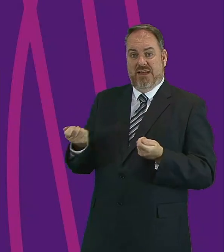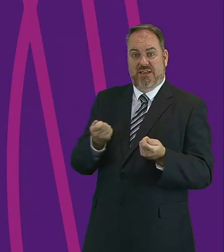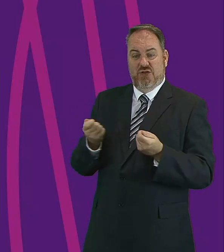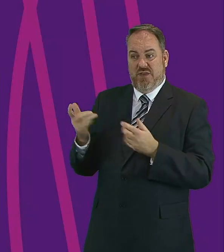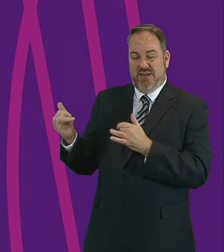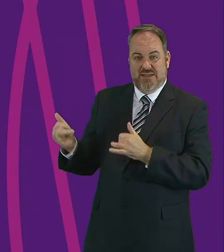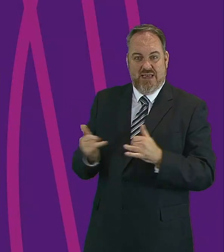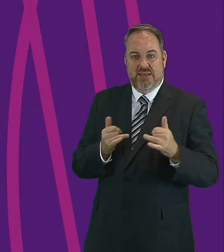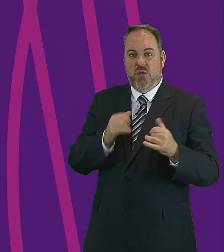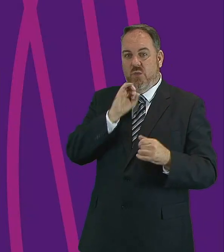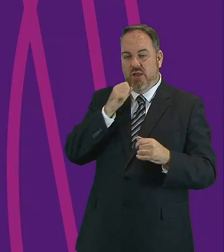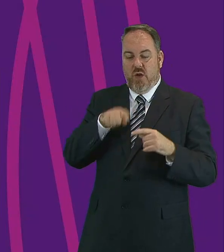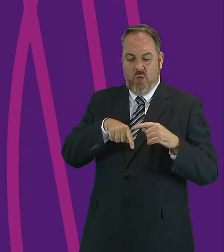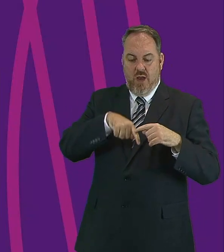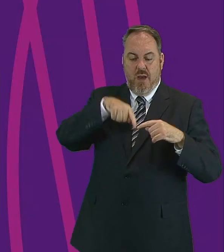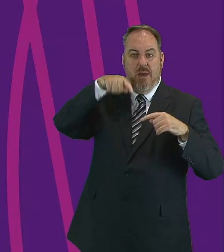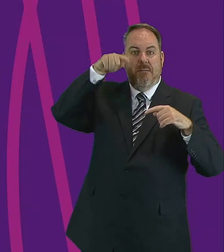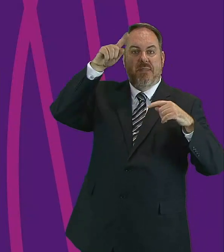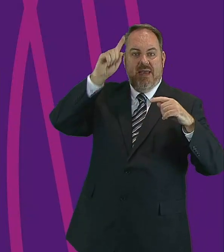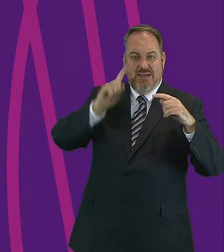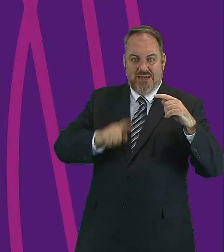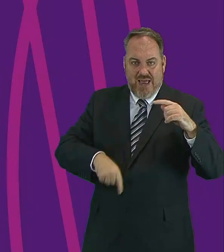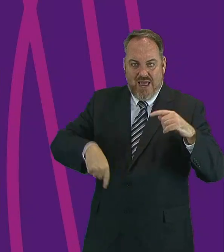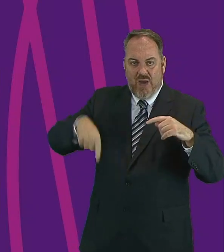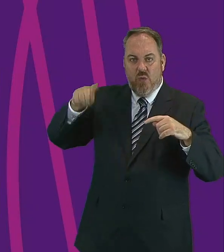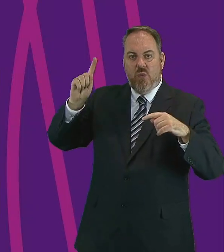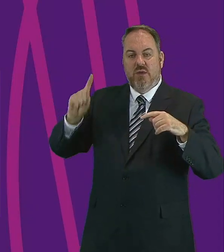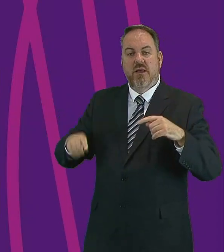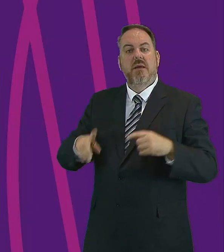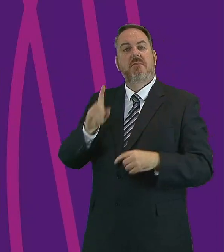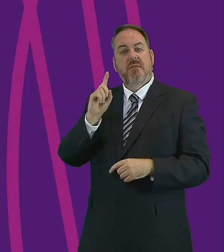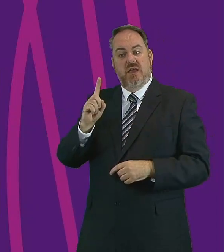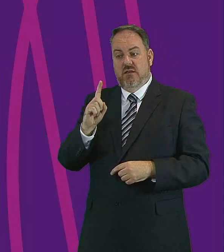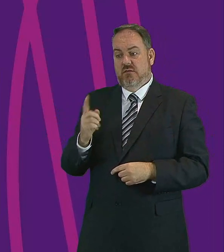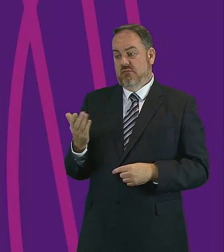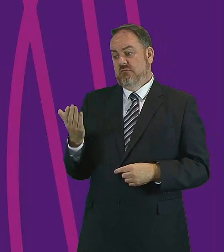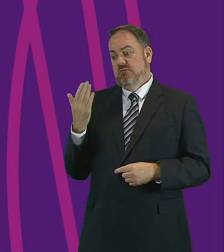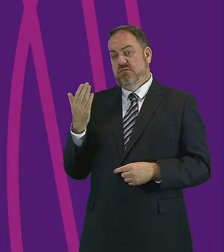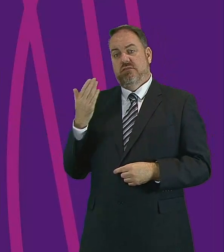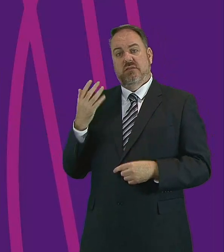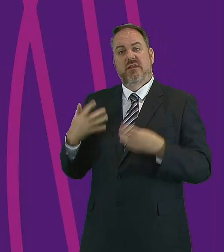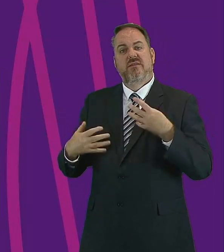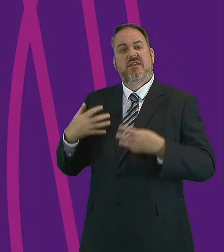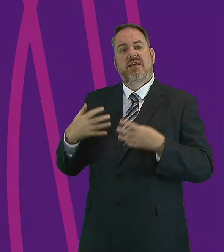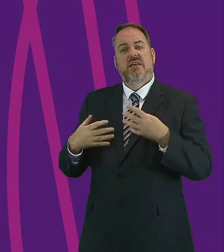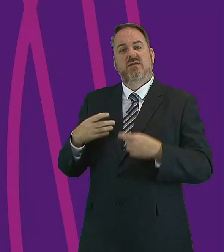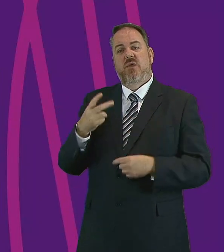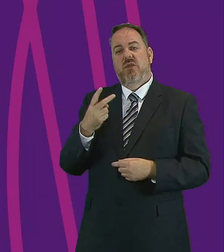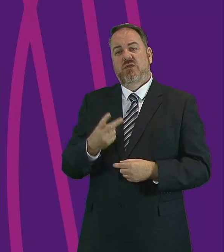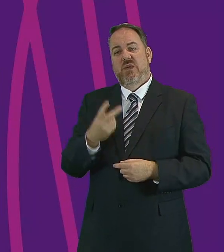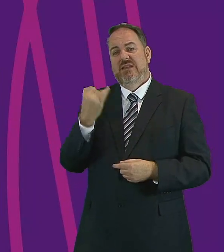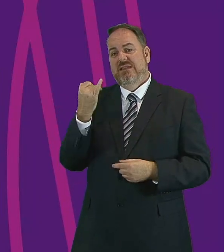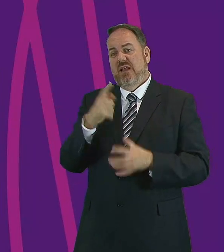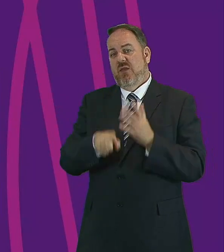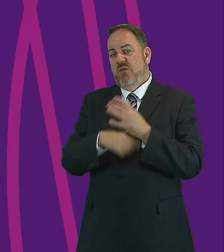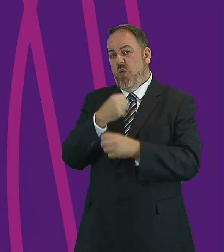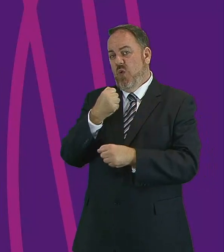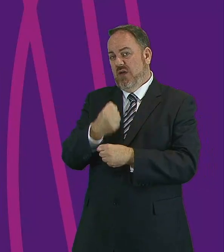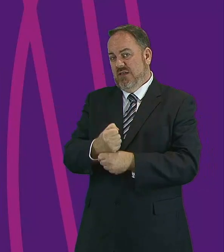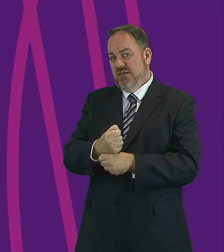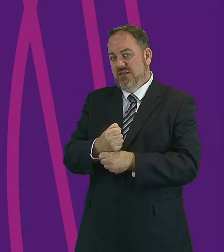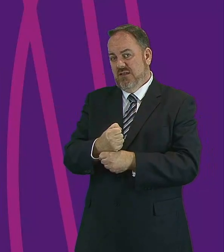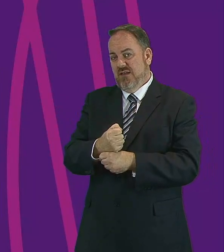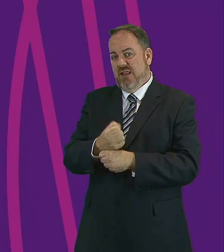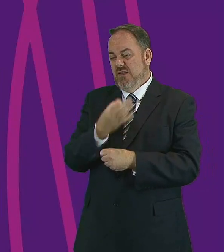we're dealing with, fluctuate to some extent. But if I take the figures for the 26th of August, which are a few